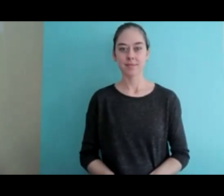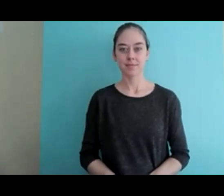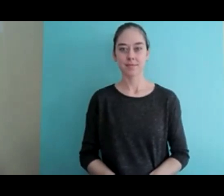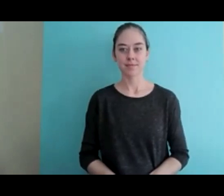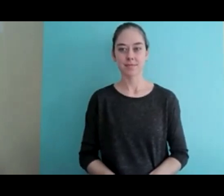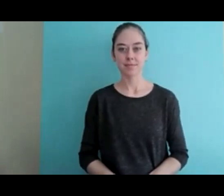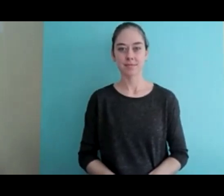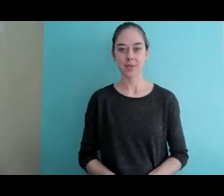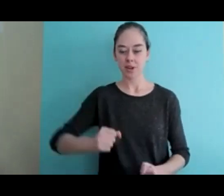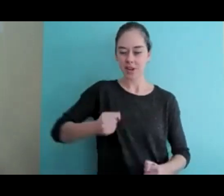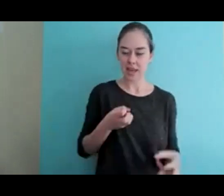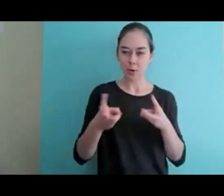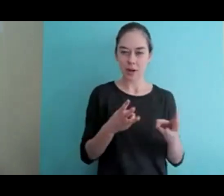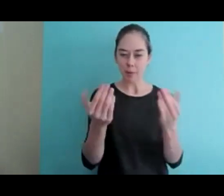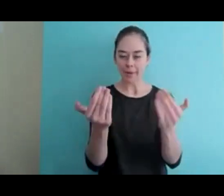Keep working, come